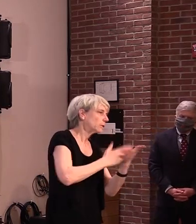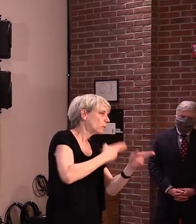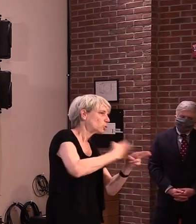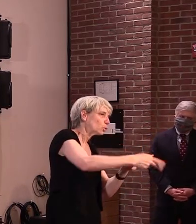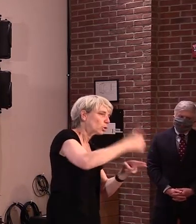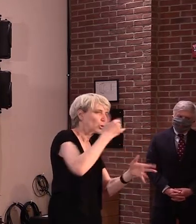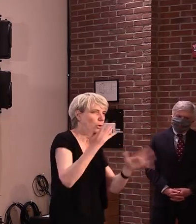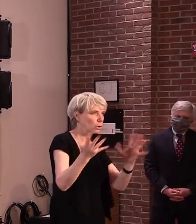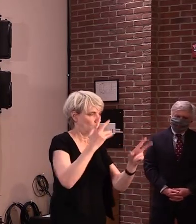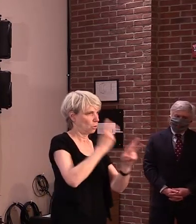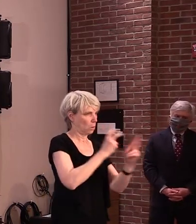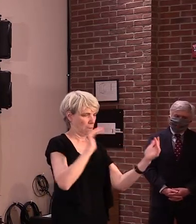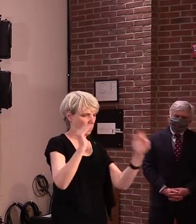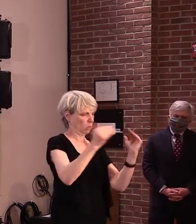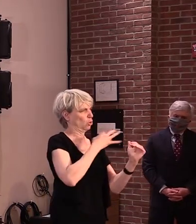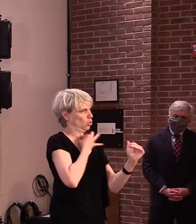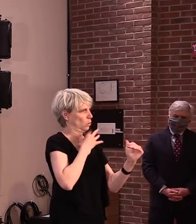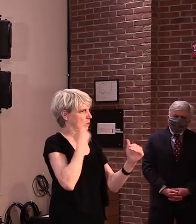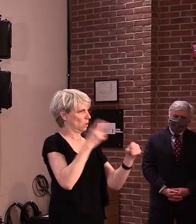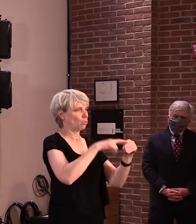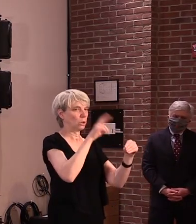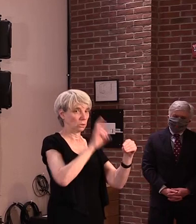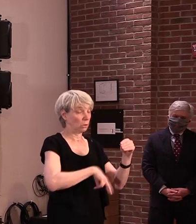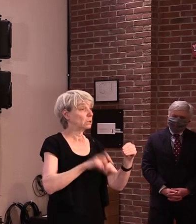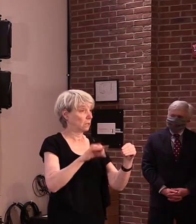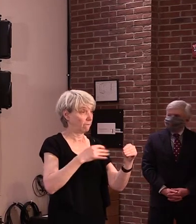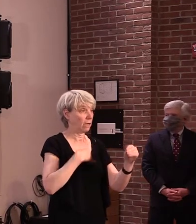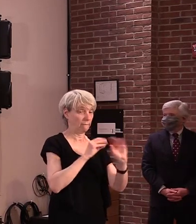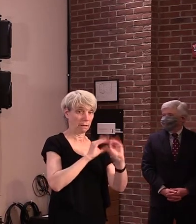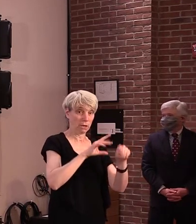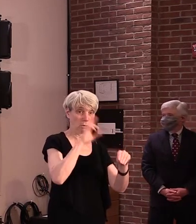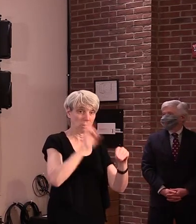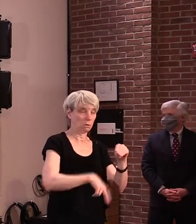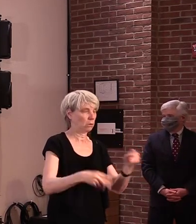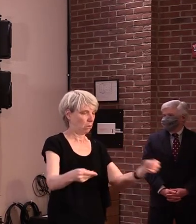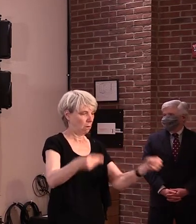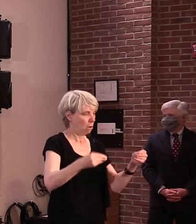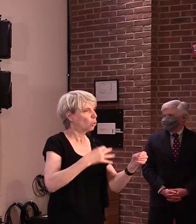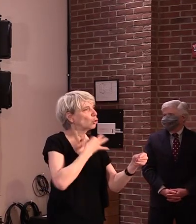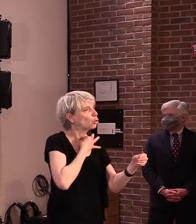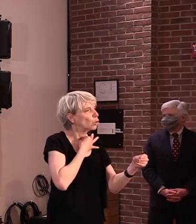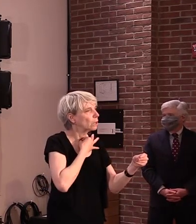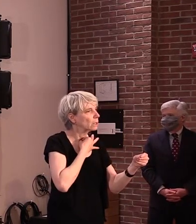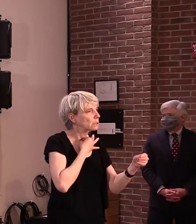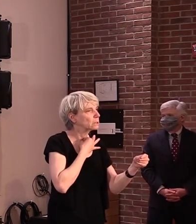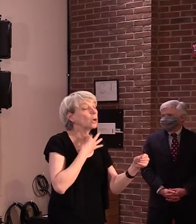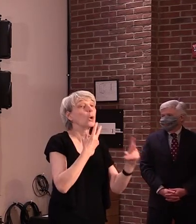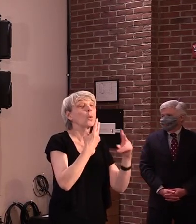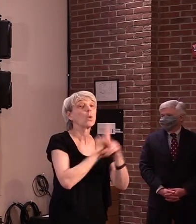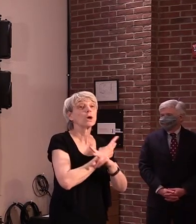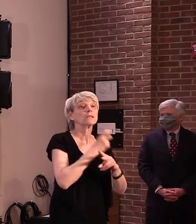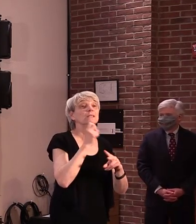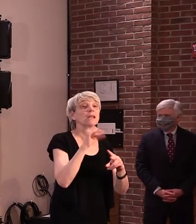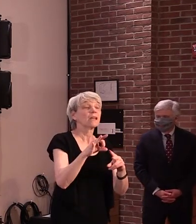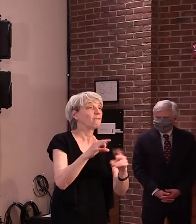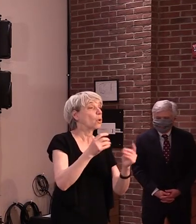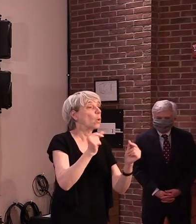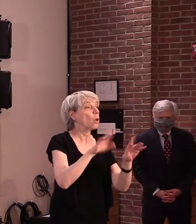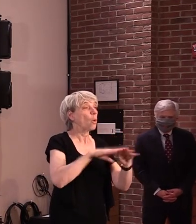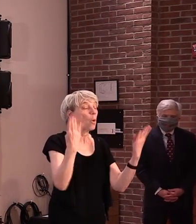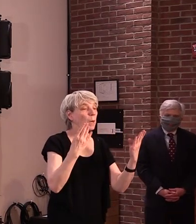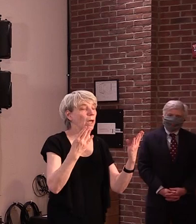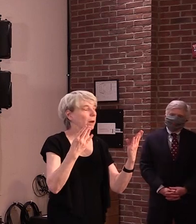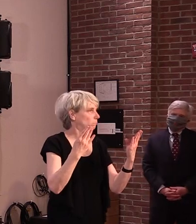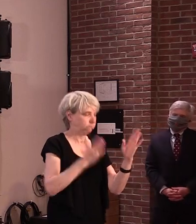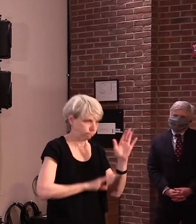press conferences, because that would be very instructive, especially if we see a resurgence in the future. And with that